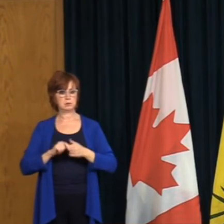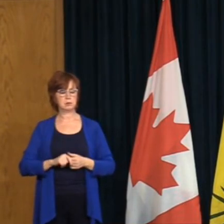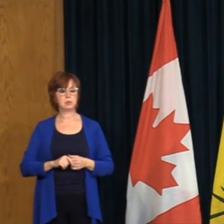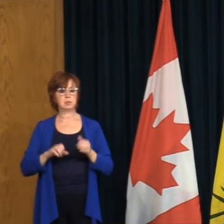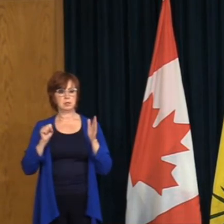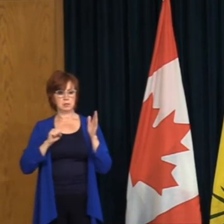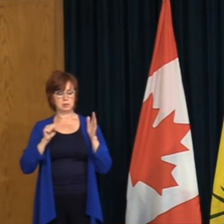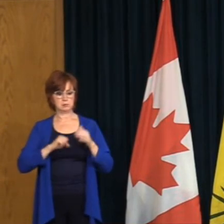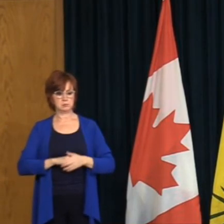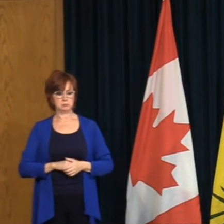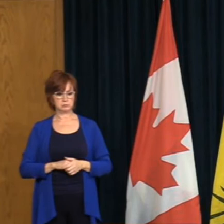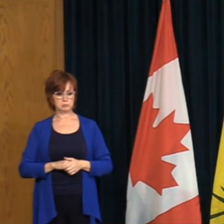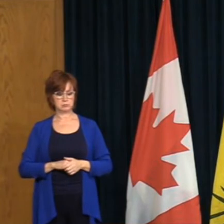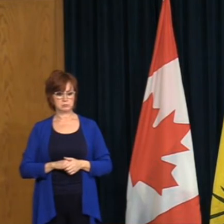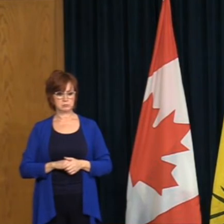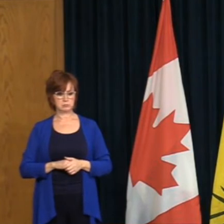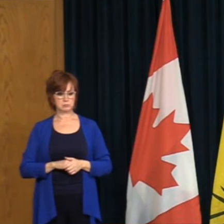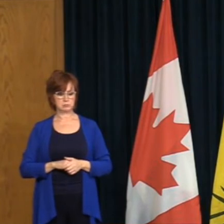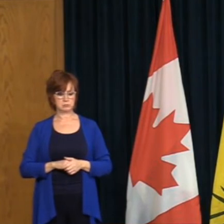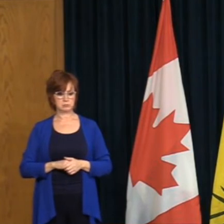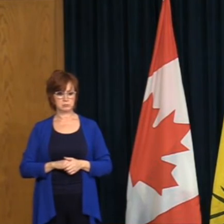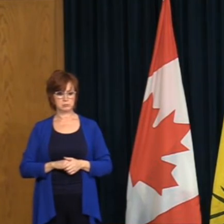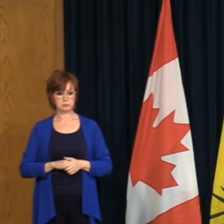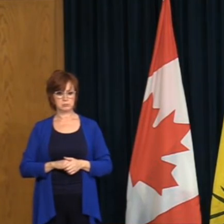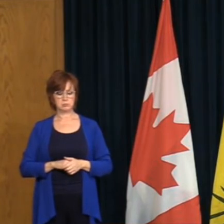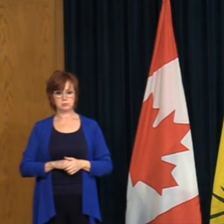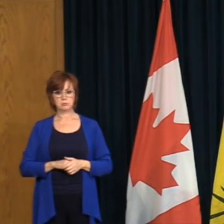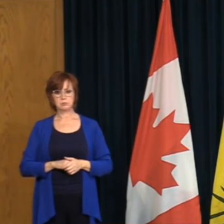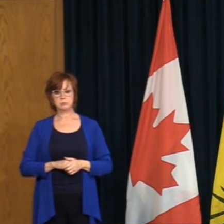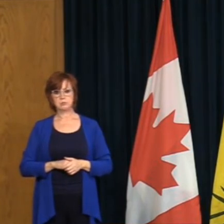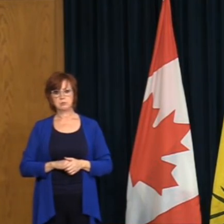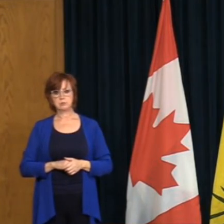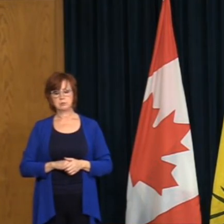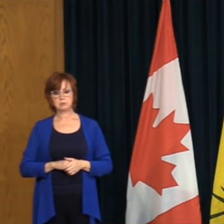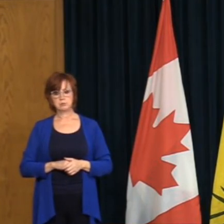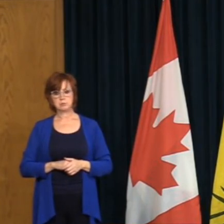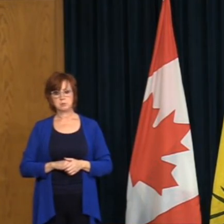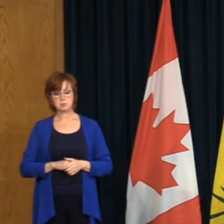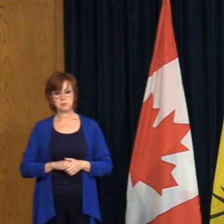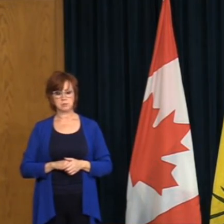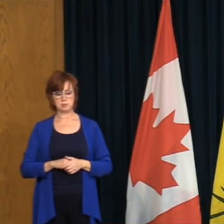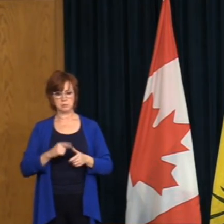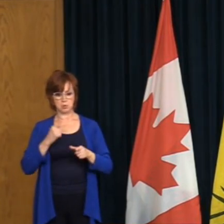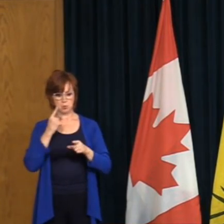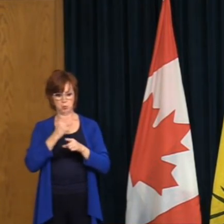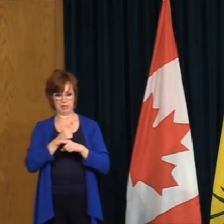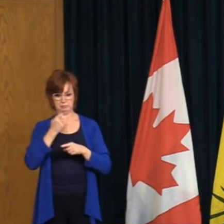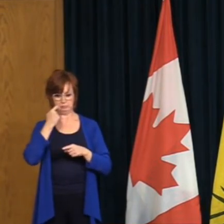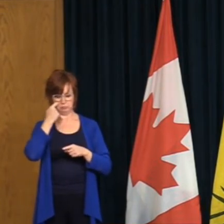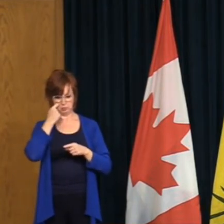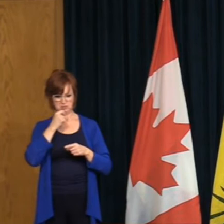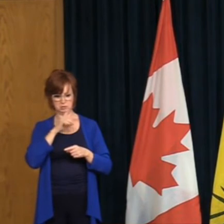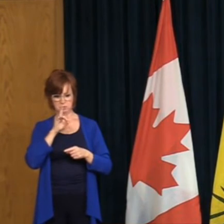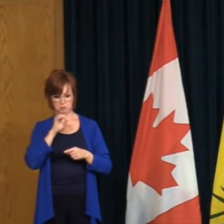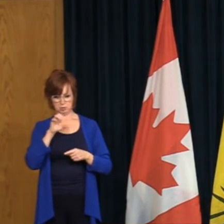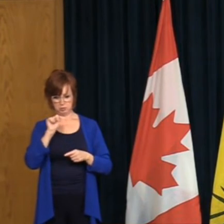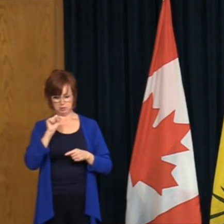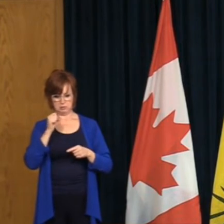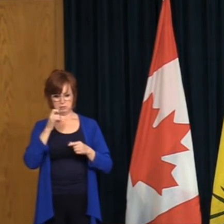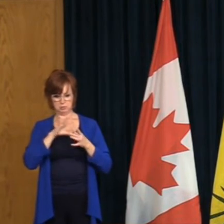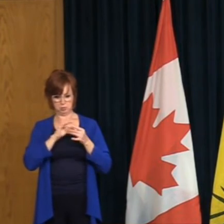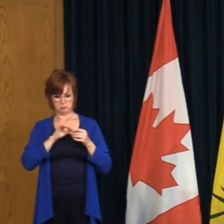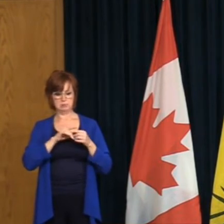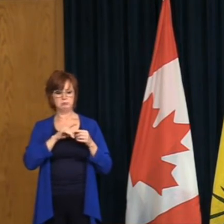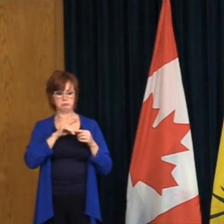Yeah, and just following up with those comments, we are seeing an uptick, as you know, from Dr. Shahab's comments